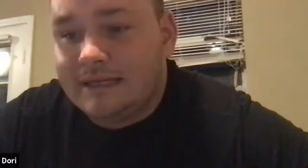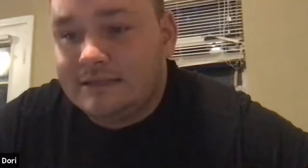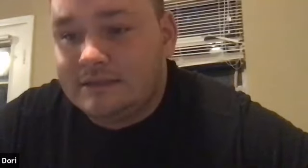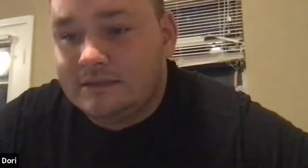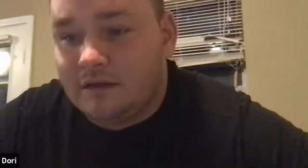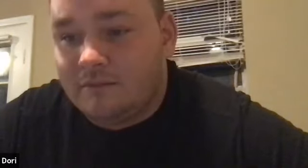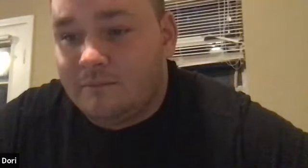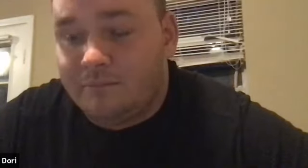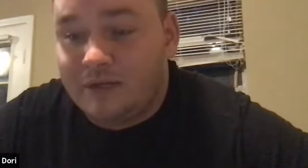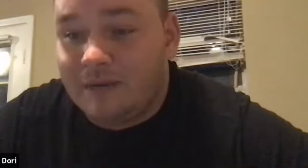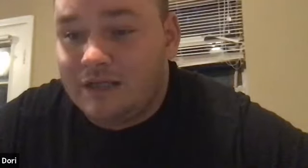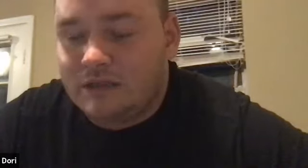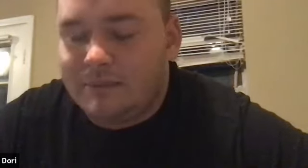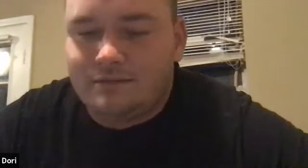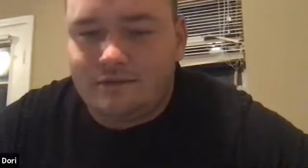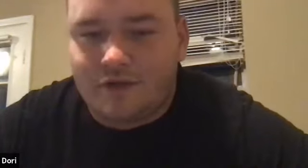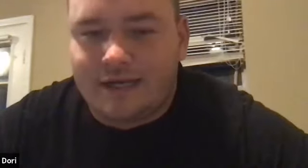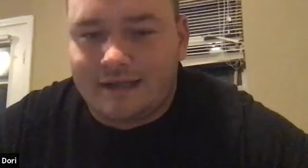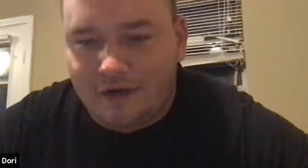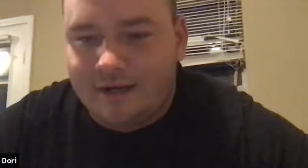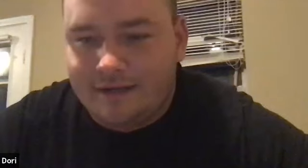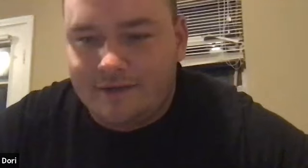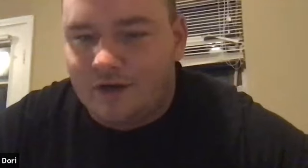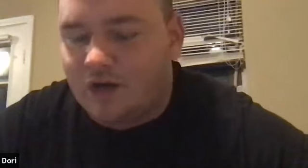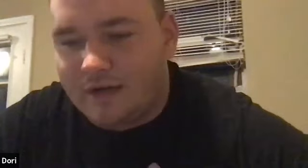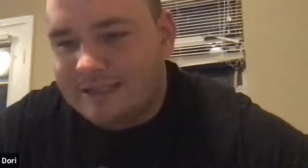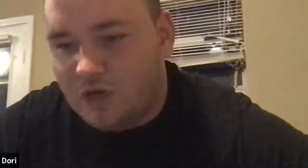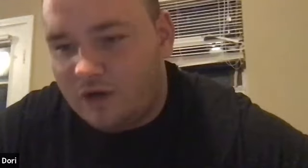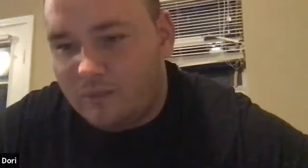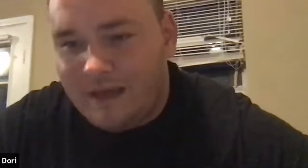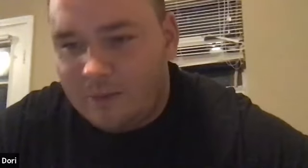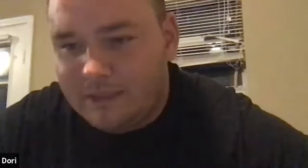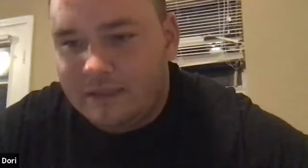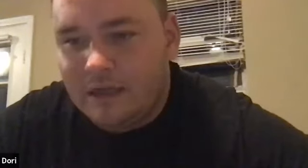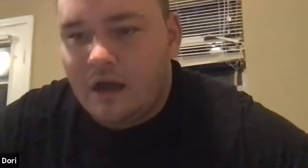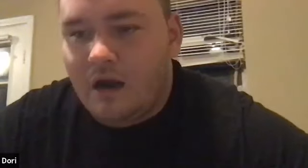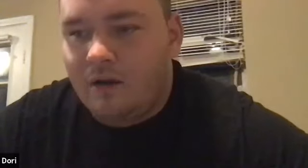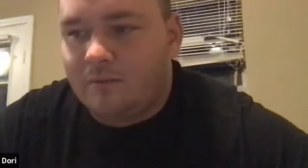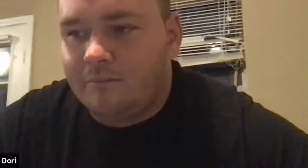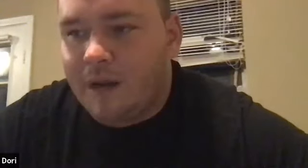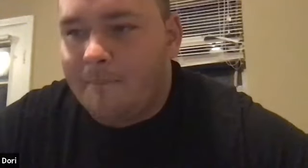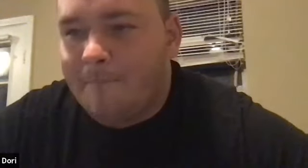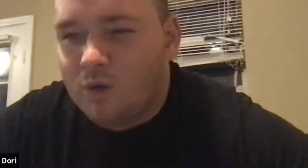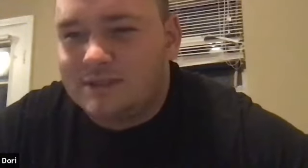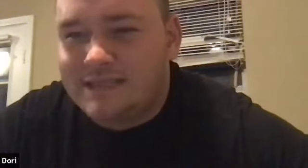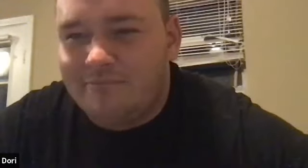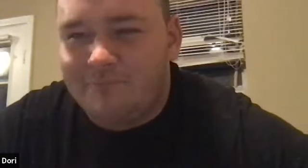is pretty much, I mean, they're going to hear it and they're going to learn how to talk without me. But most deaf